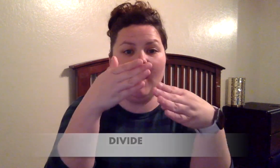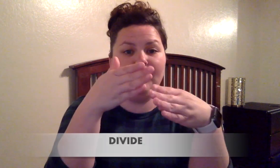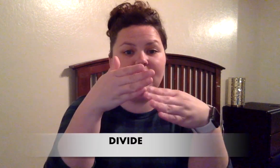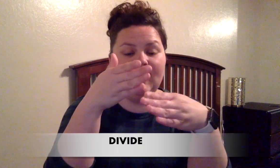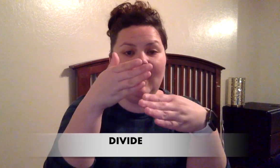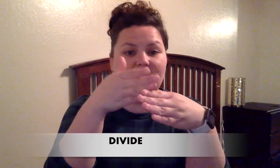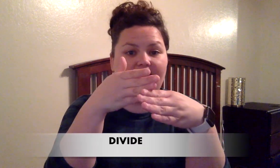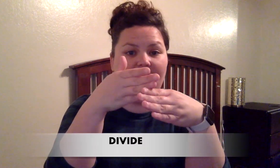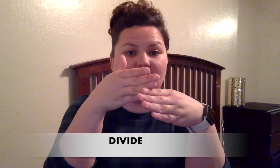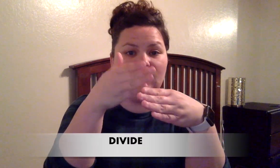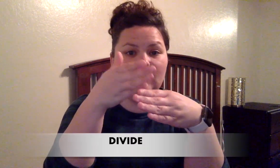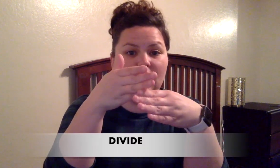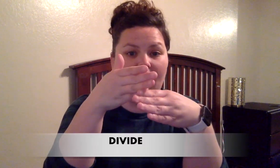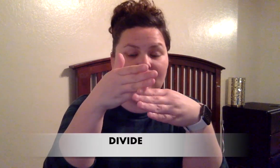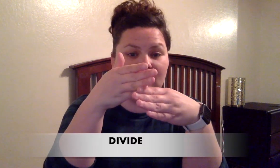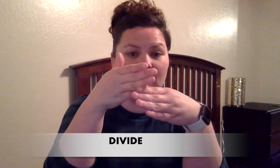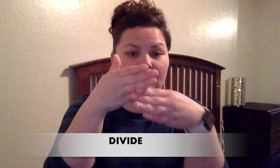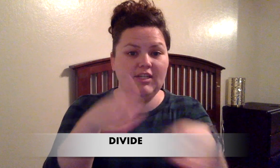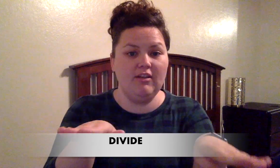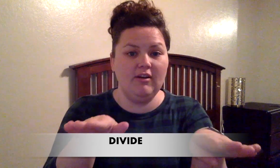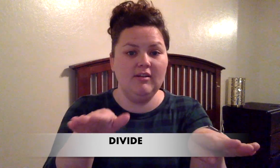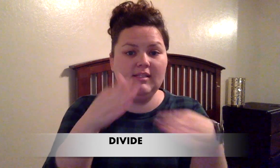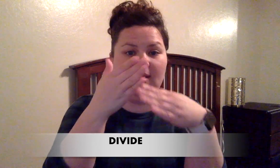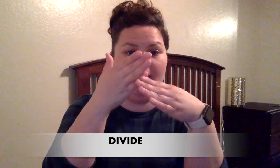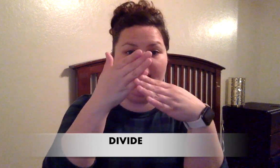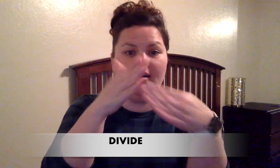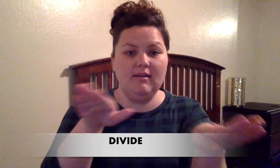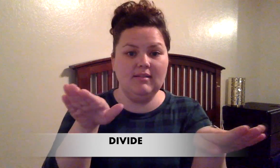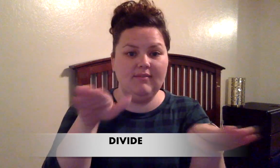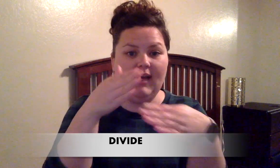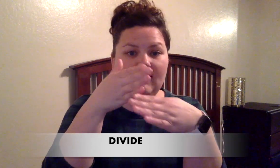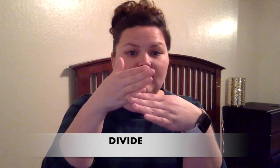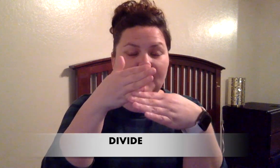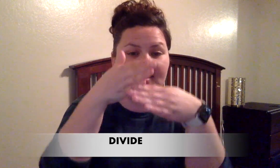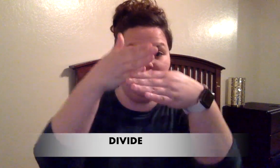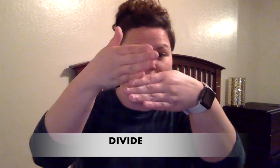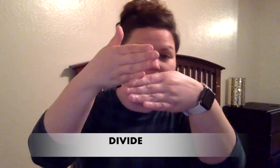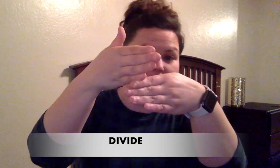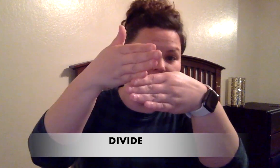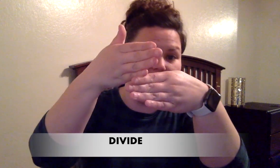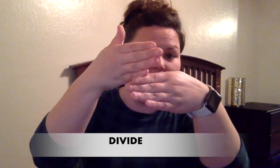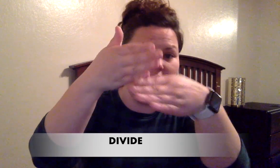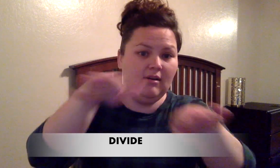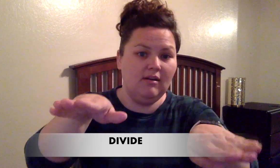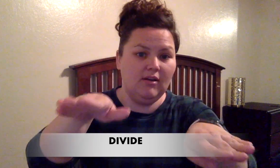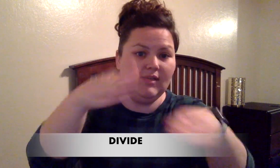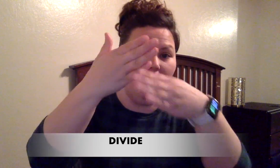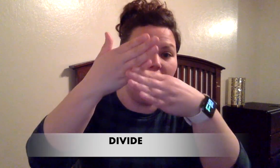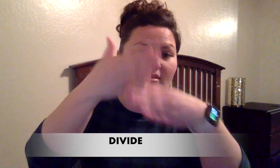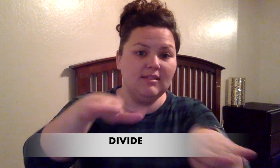Opposite of that, divide, hands on top of each other, separate, divide. That makes sense, right? It starts here, goes out. Divide.